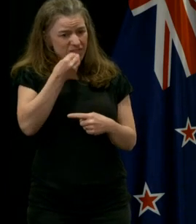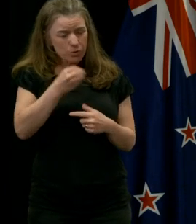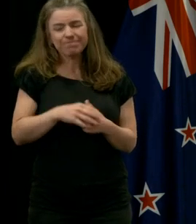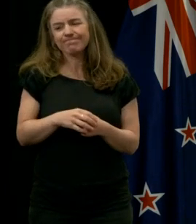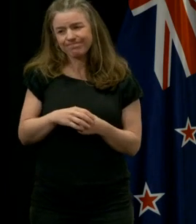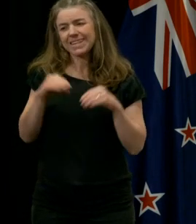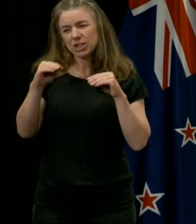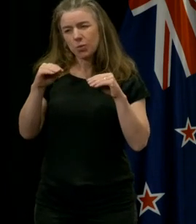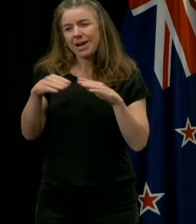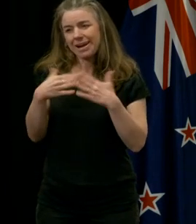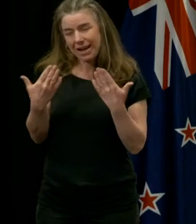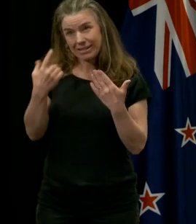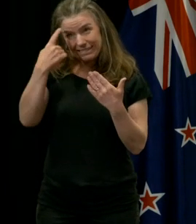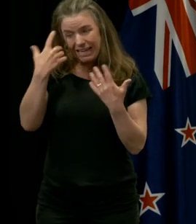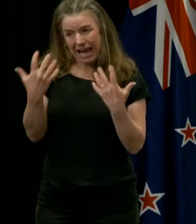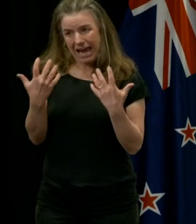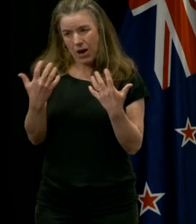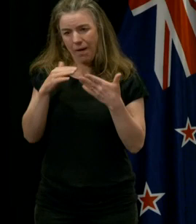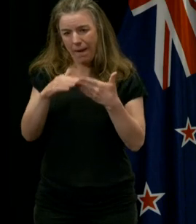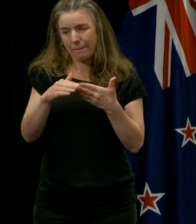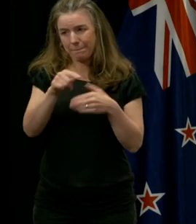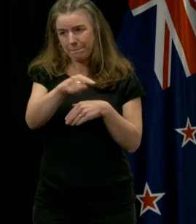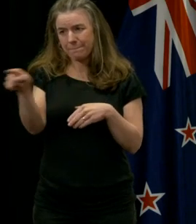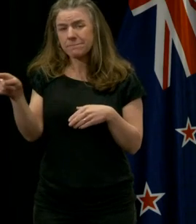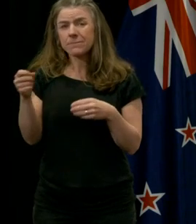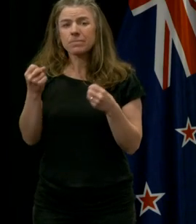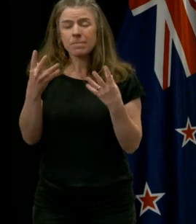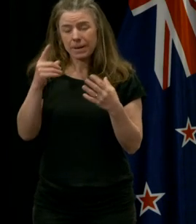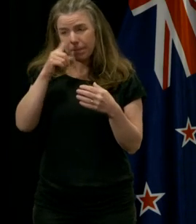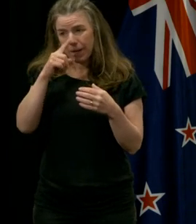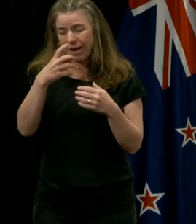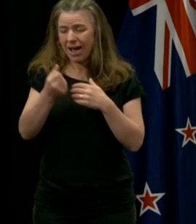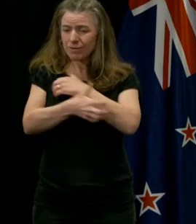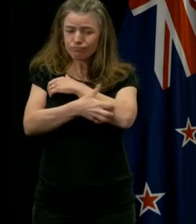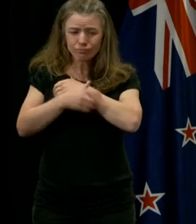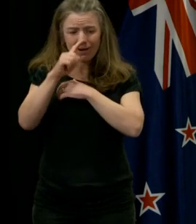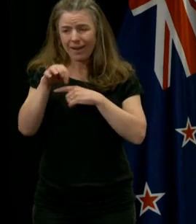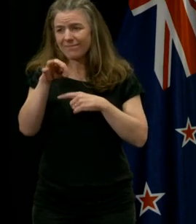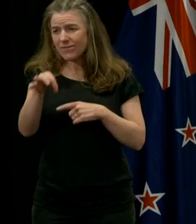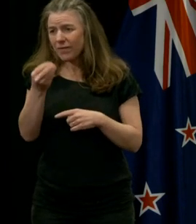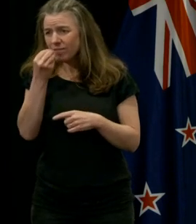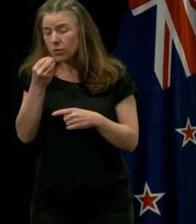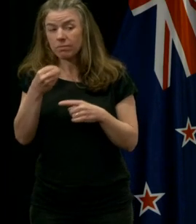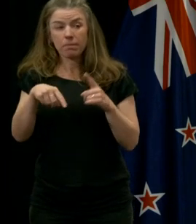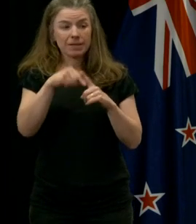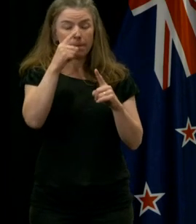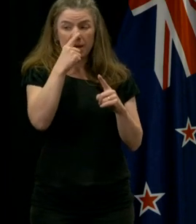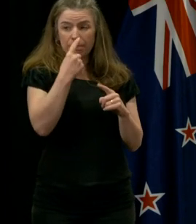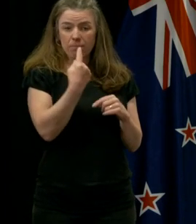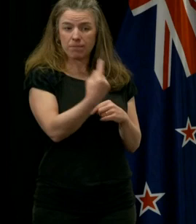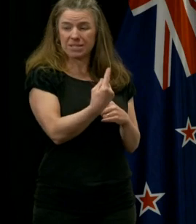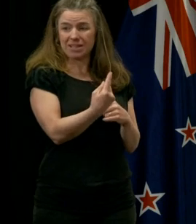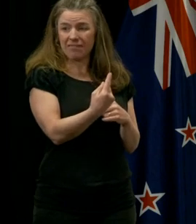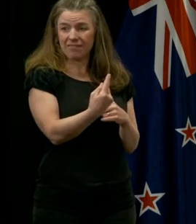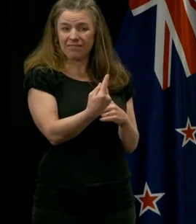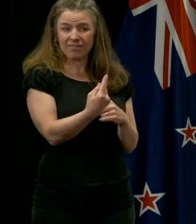education is working through. We are very mindful of people in vulnerable situations. isolated older people, for instance, making sure Meals